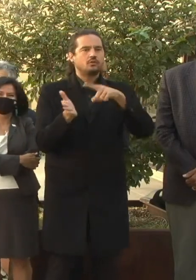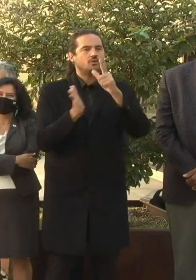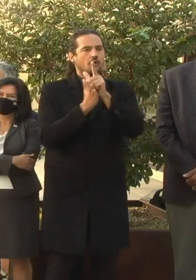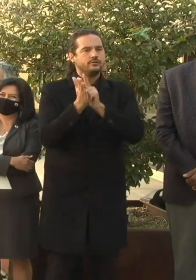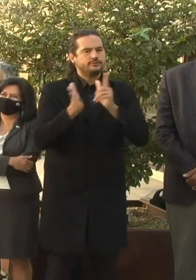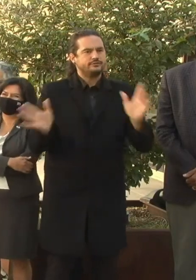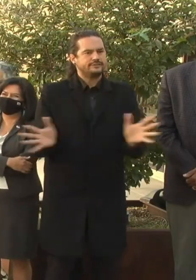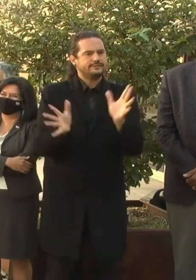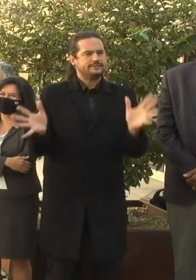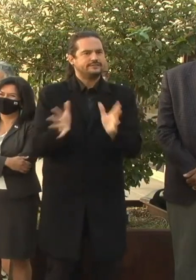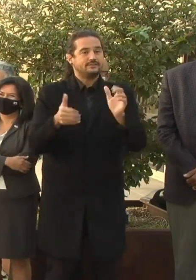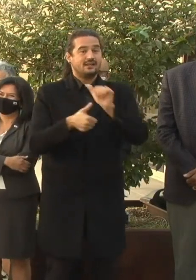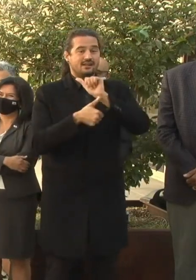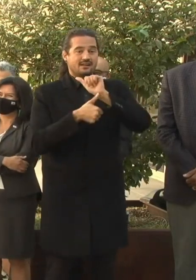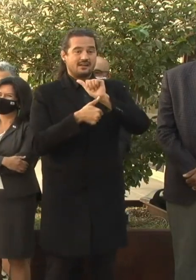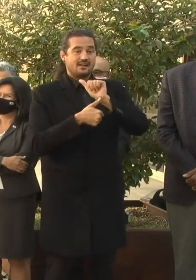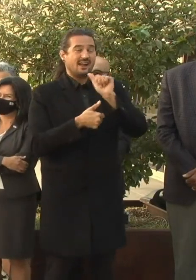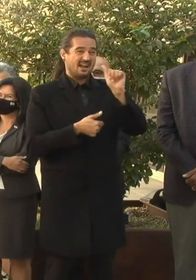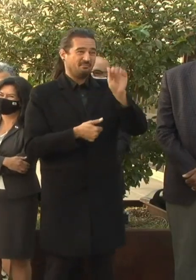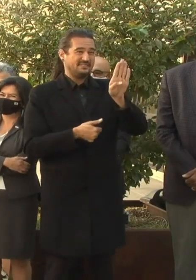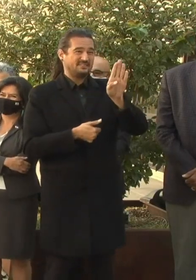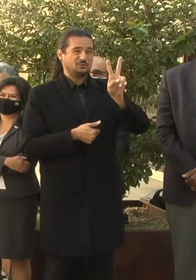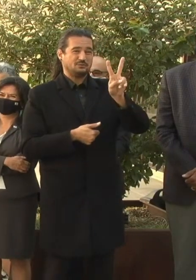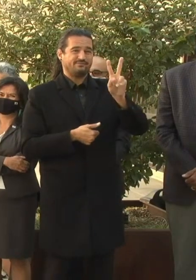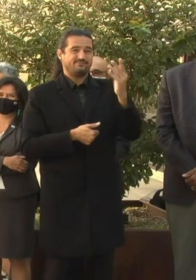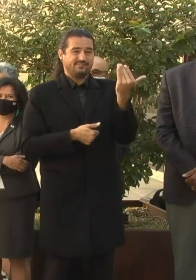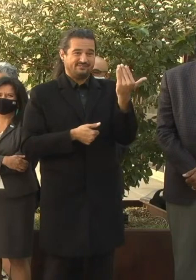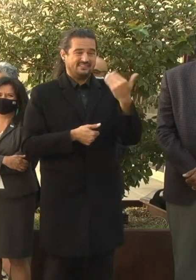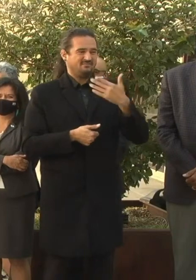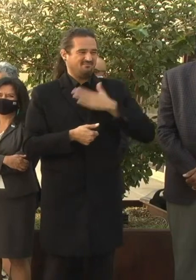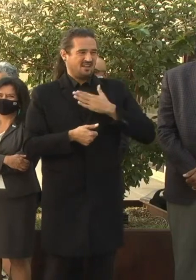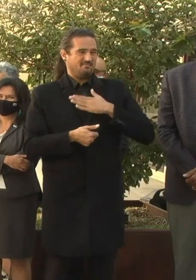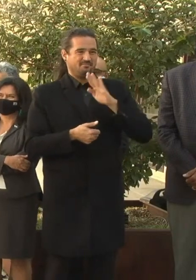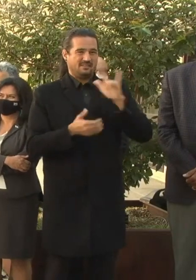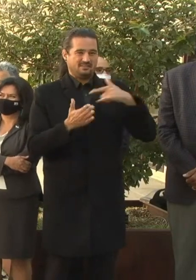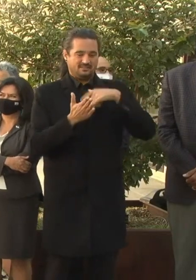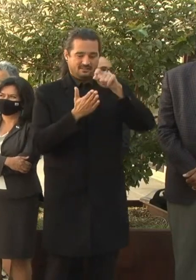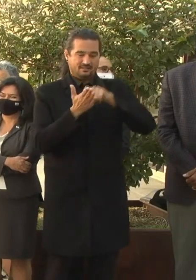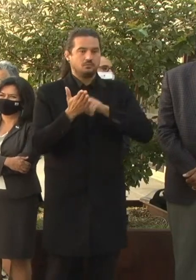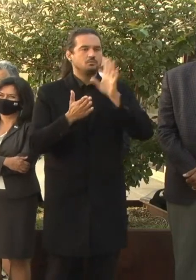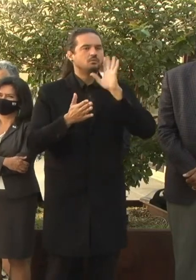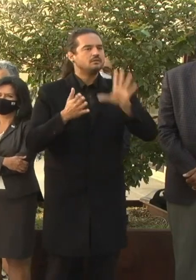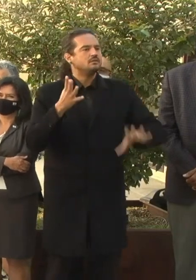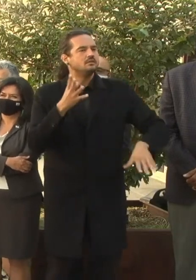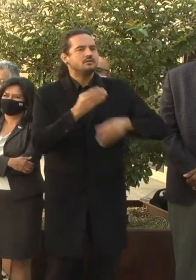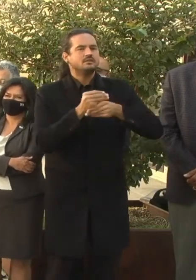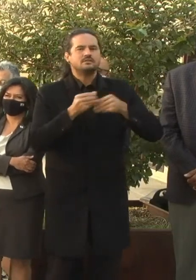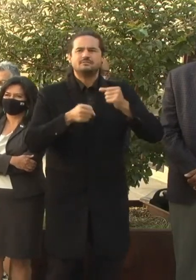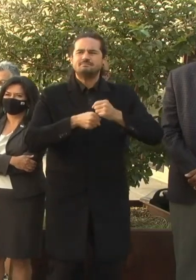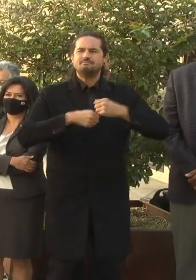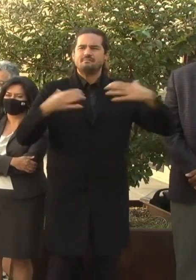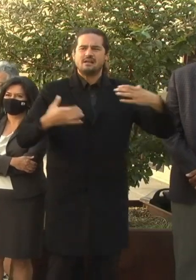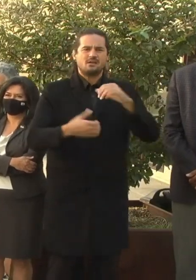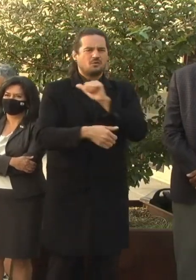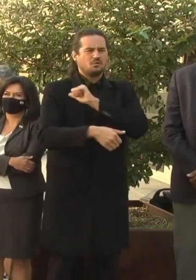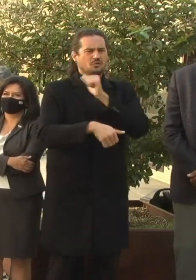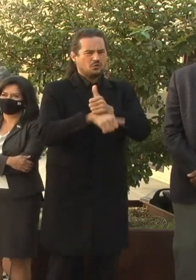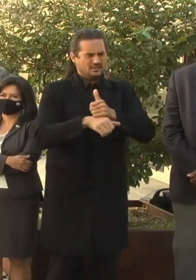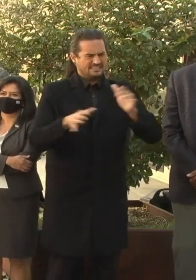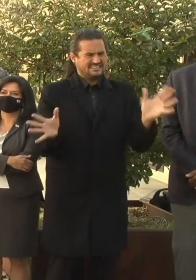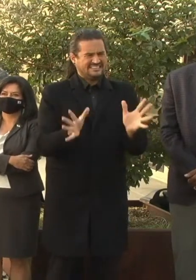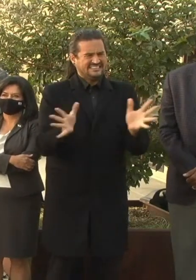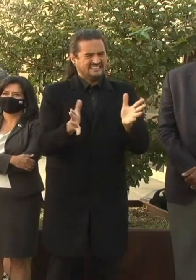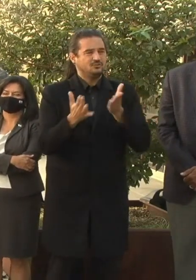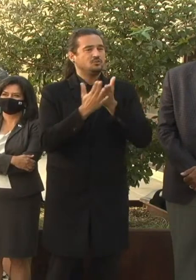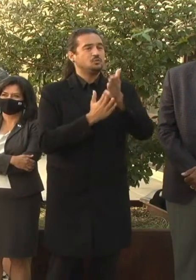my bill, will help to expand and assert that authority by the Attorney General and HCD, the Housing and Community